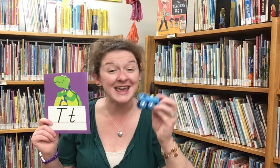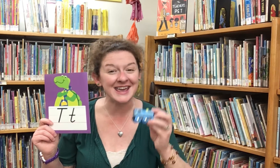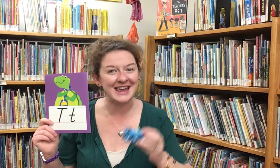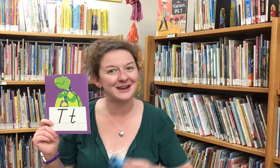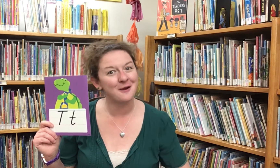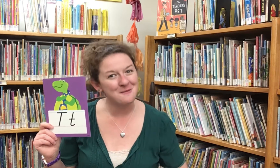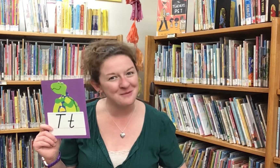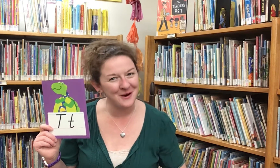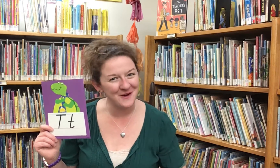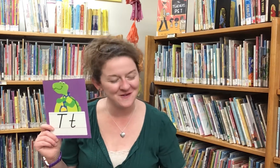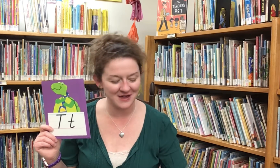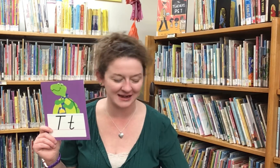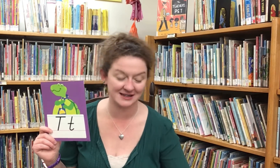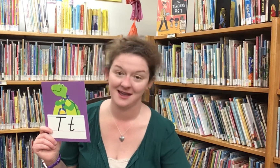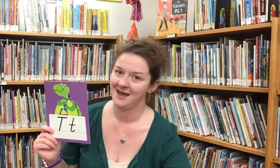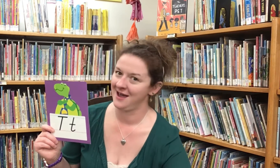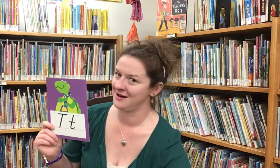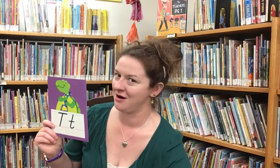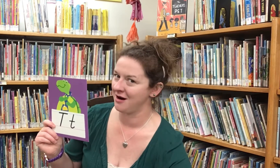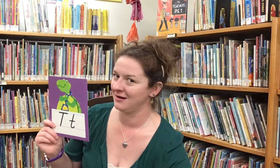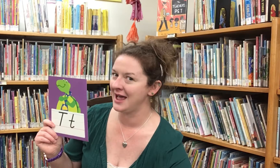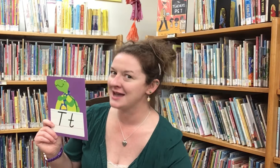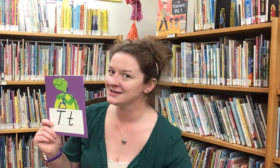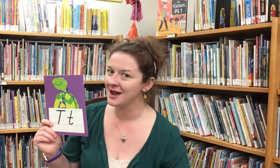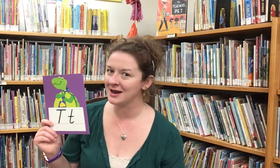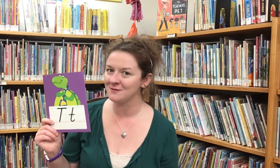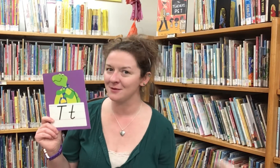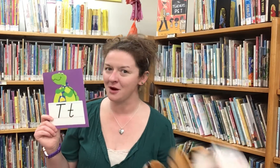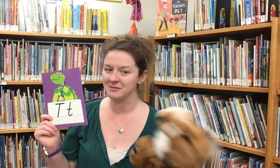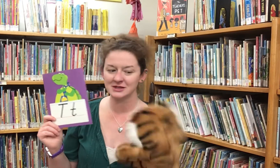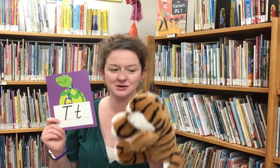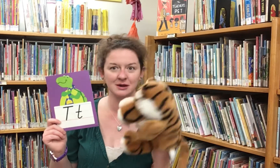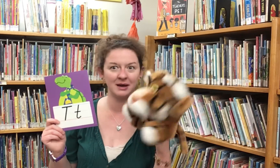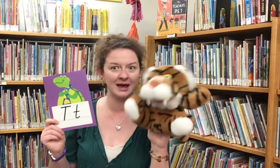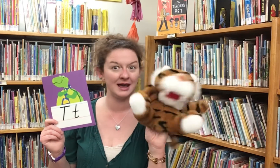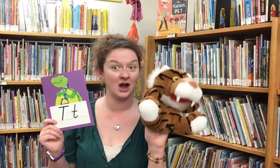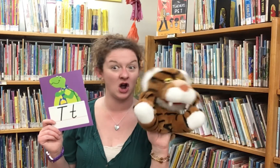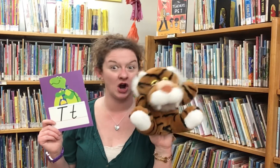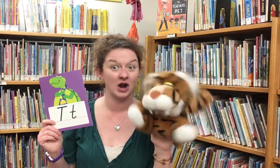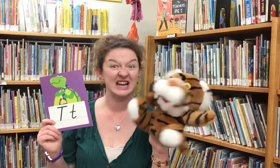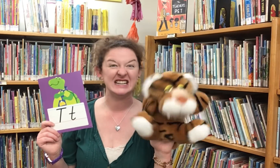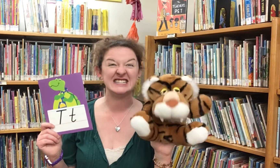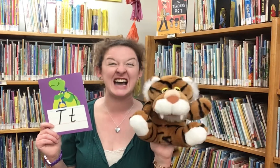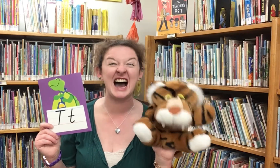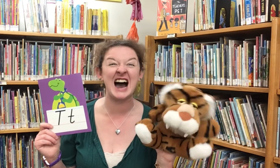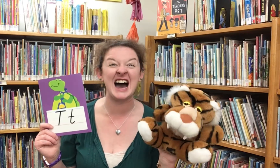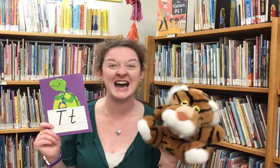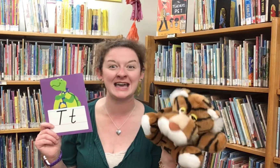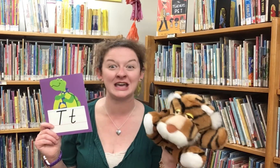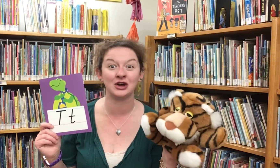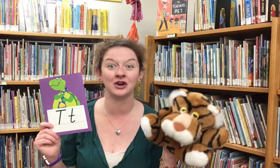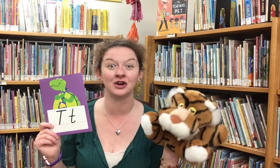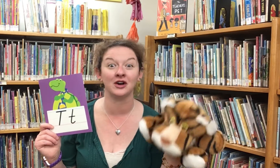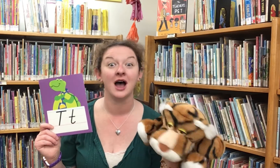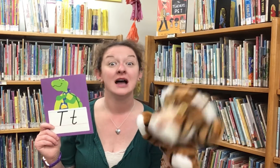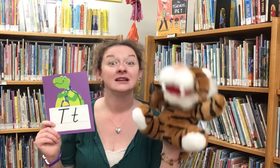T-t-train. Perfect! And our last item from our mystery bag, our tiger.